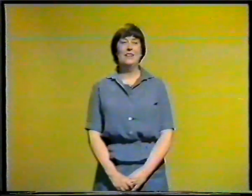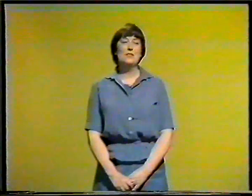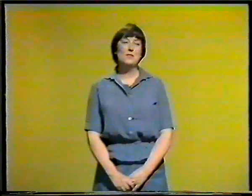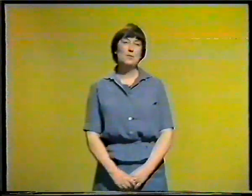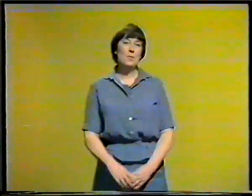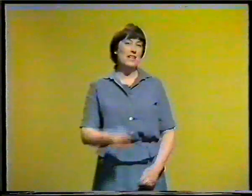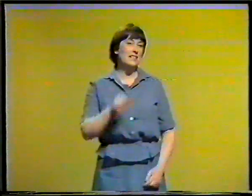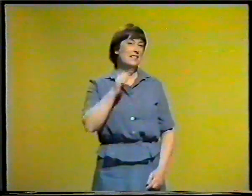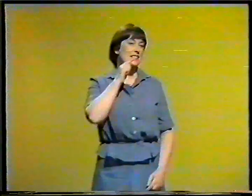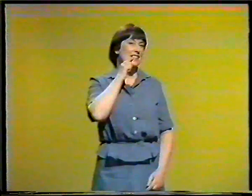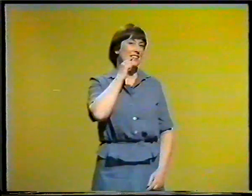Sweet.